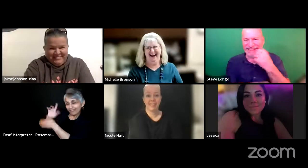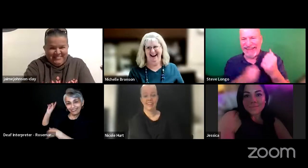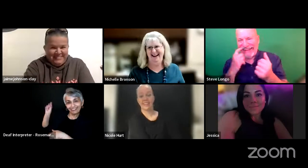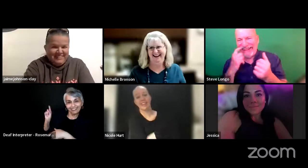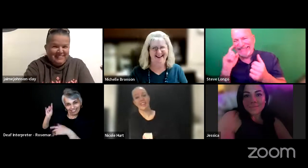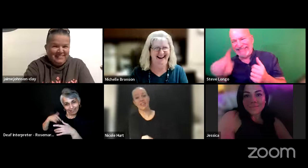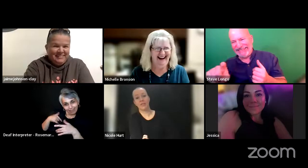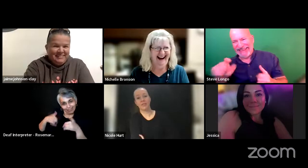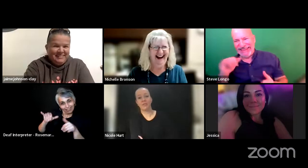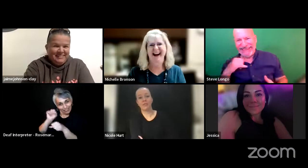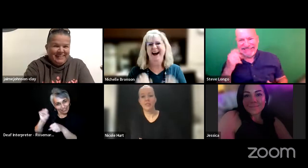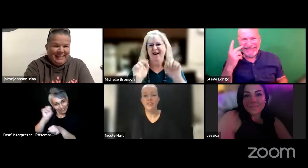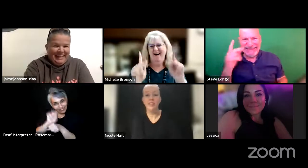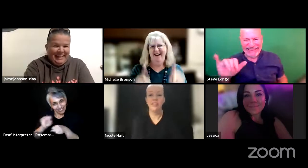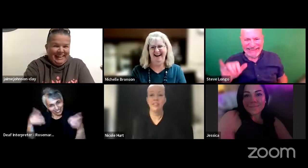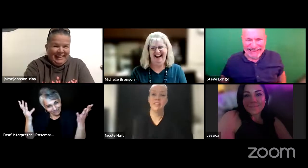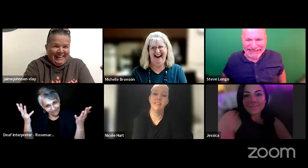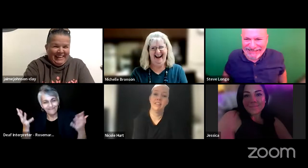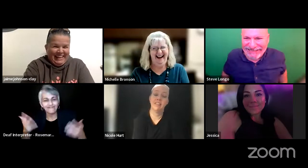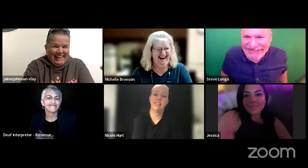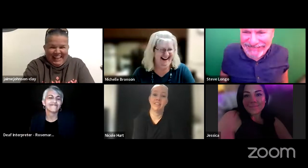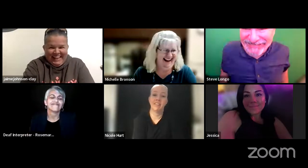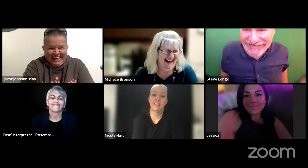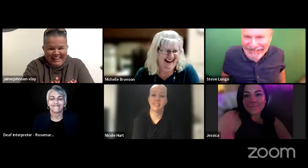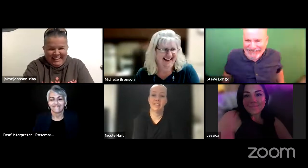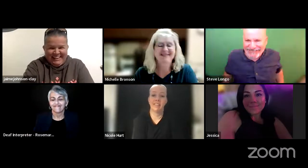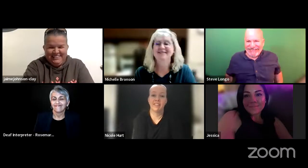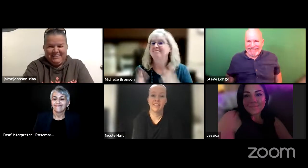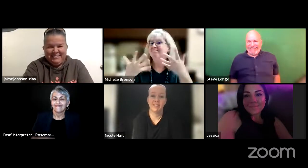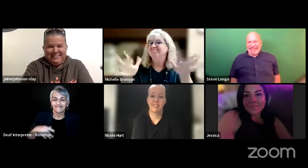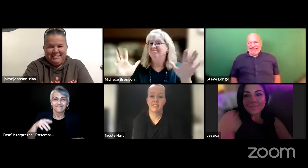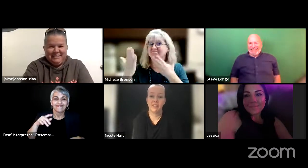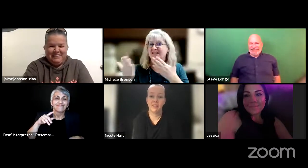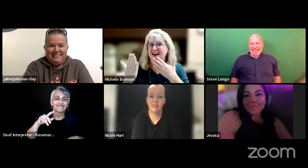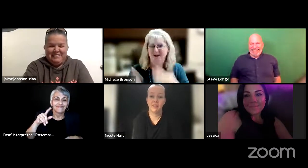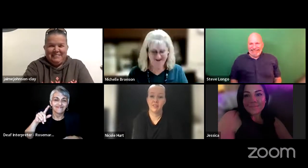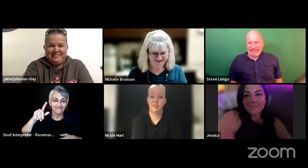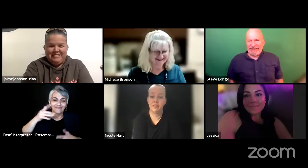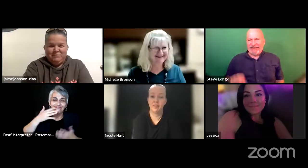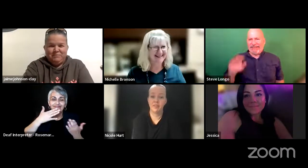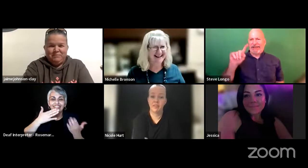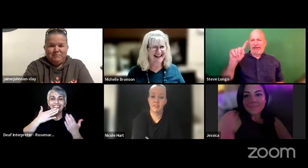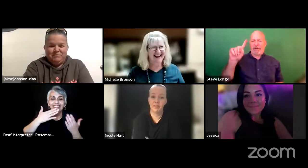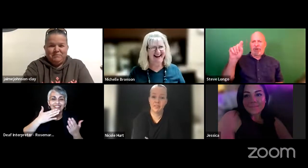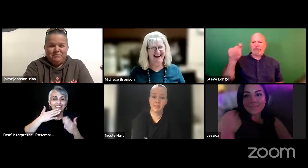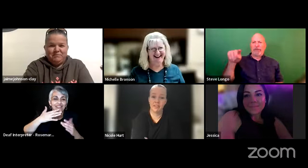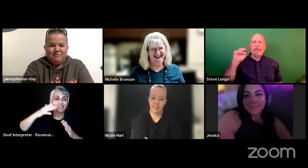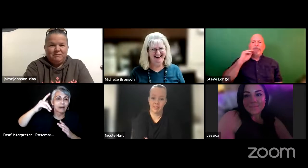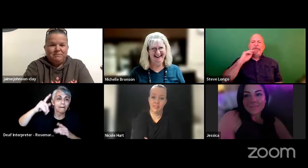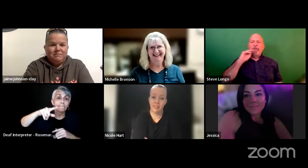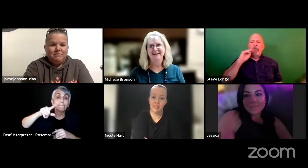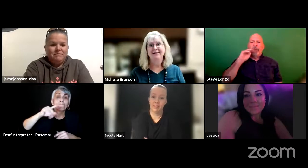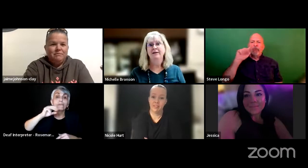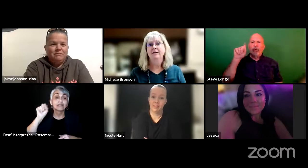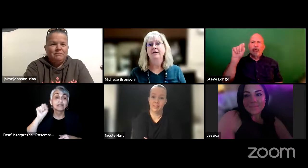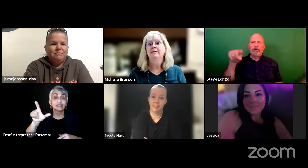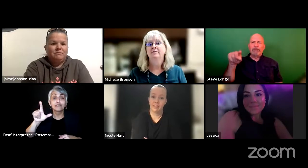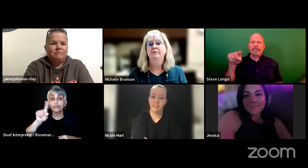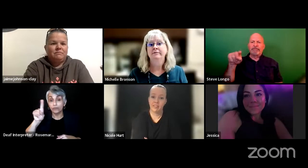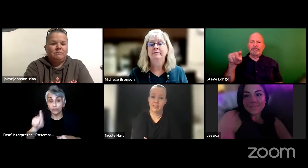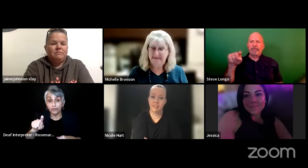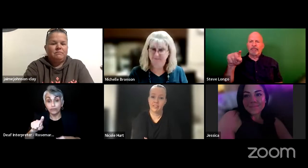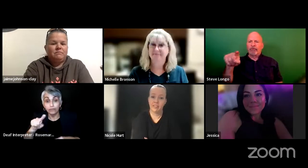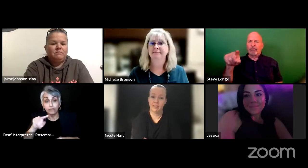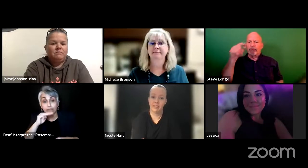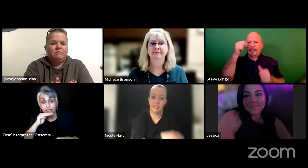of sort of see, but I'm here in the office. Steve is saying, yes, I see that, Michelle. And I do